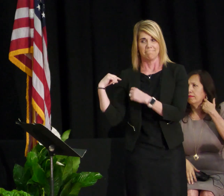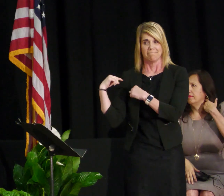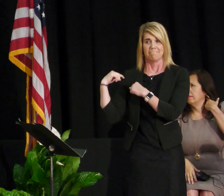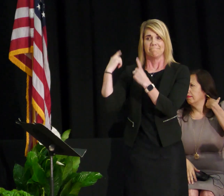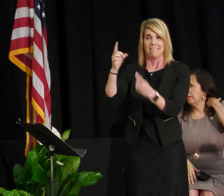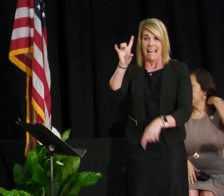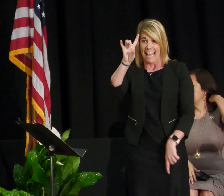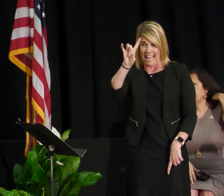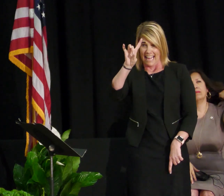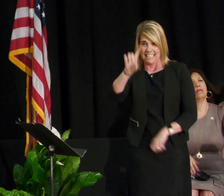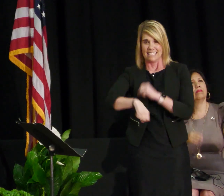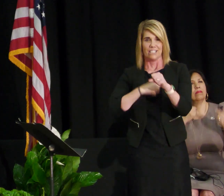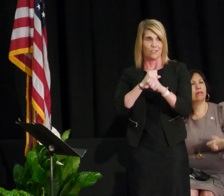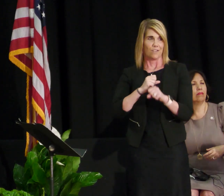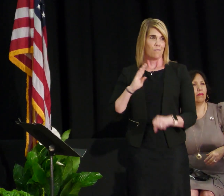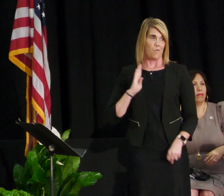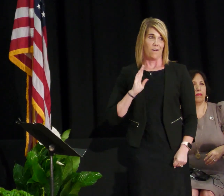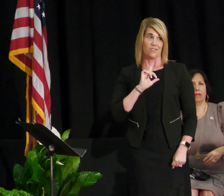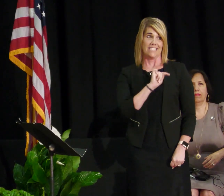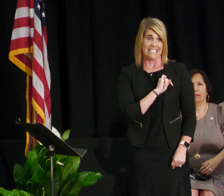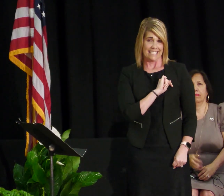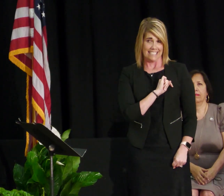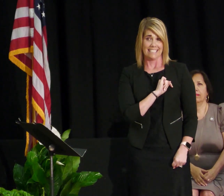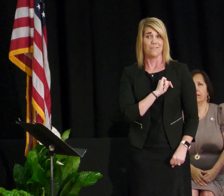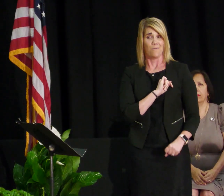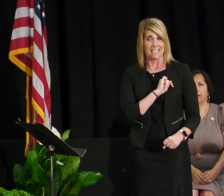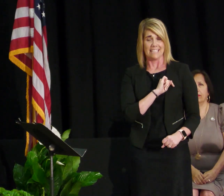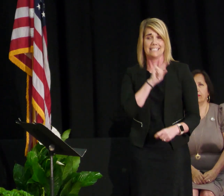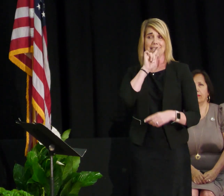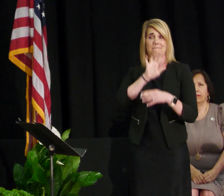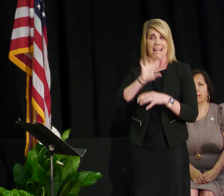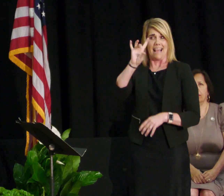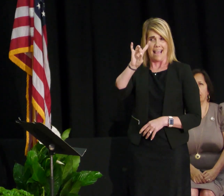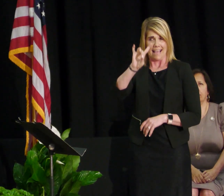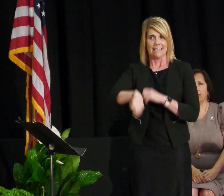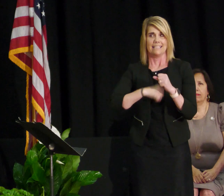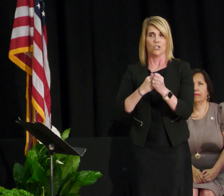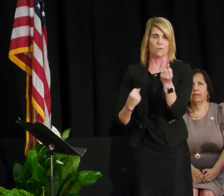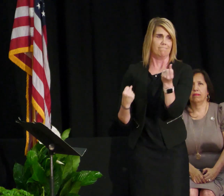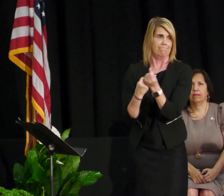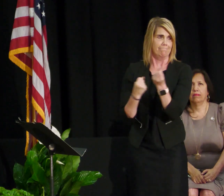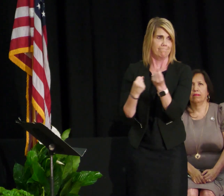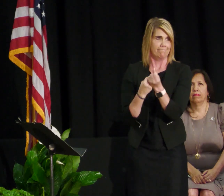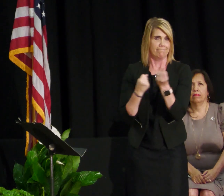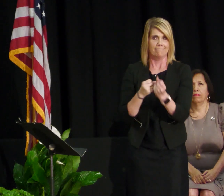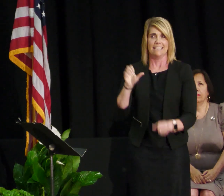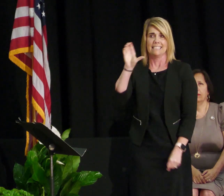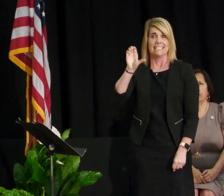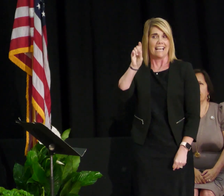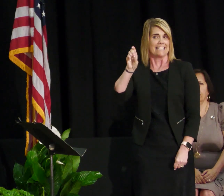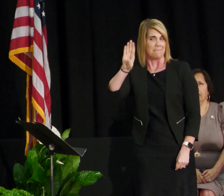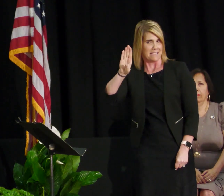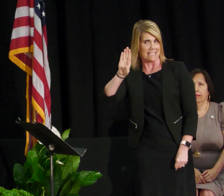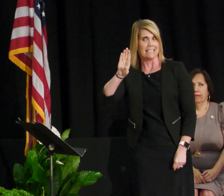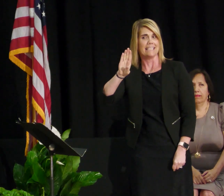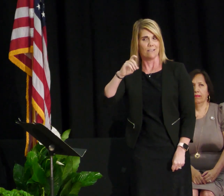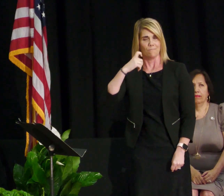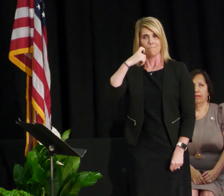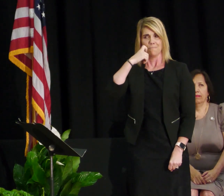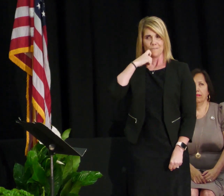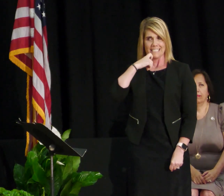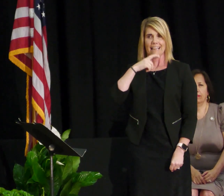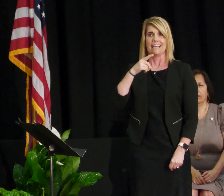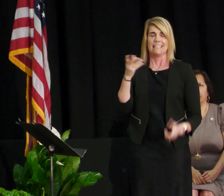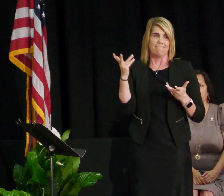And just FYI, Walter has been committed eight years to supporting our Board of